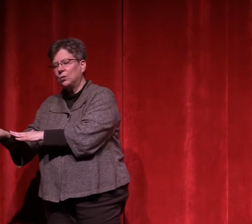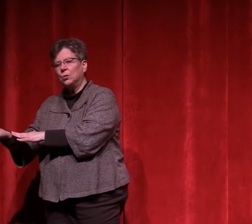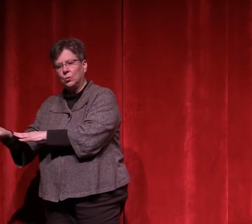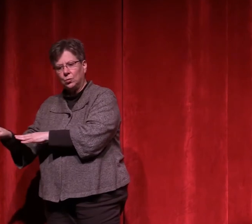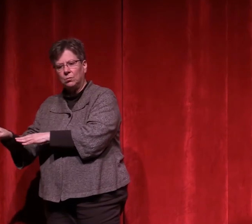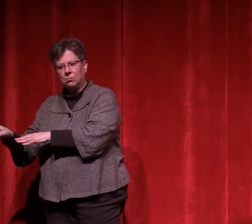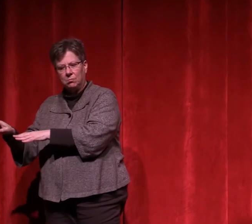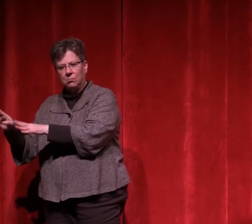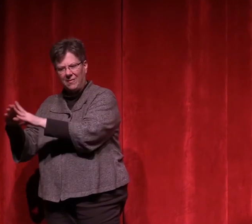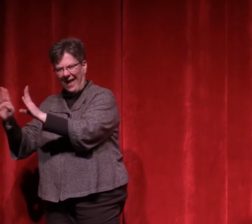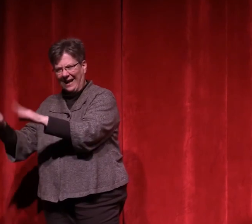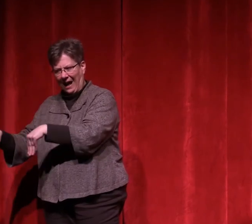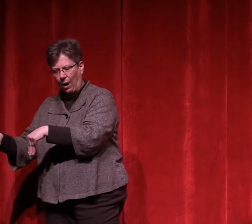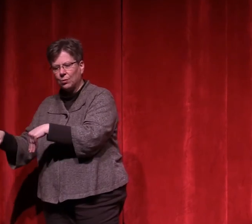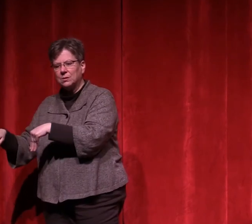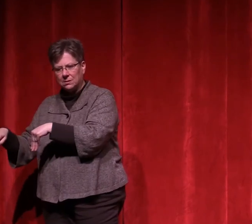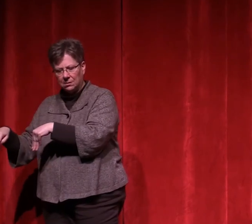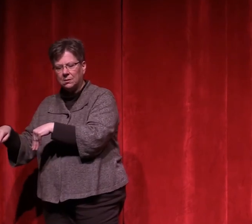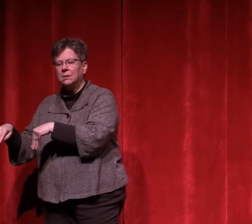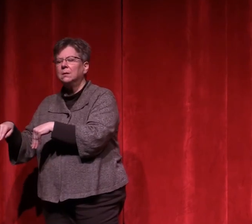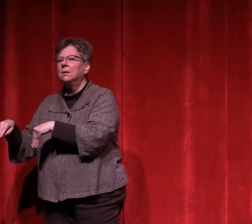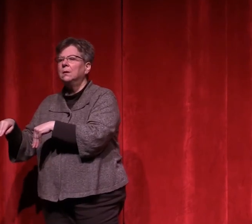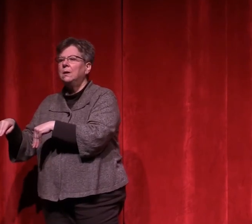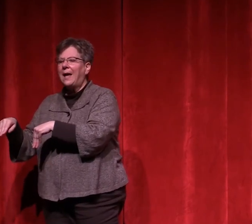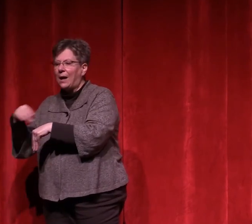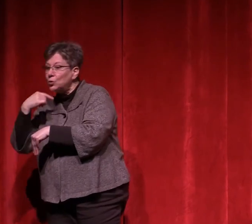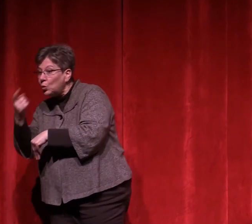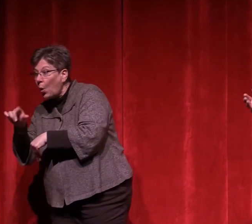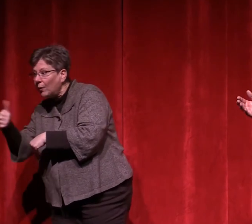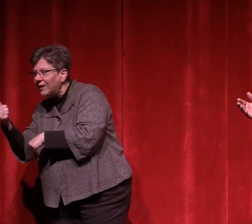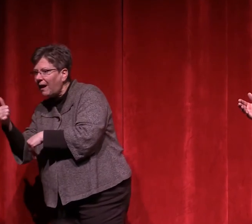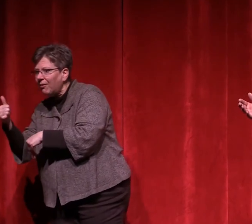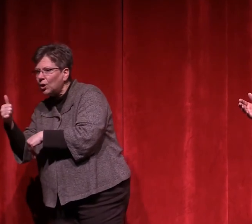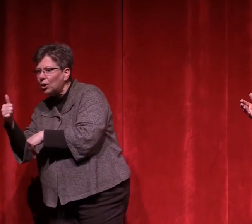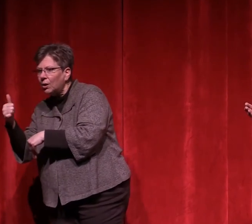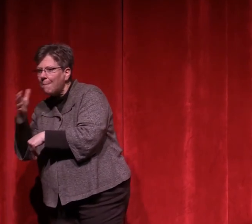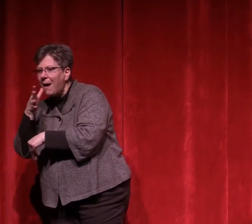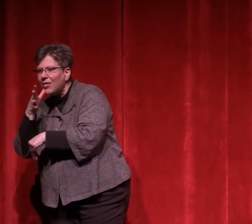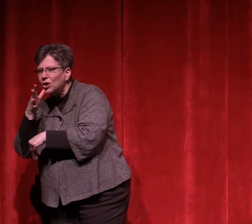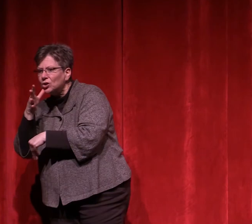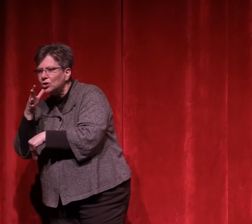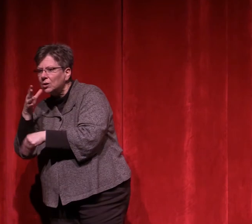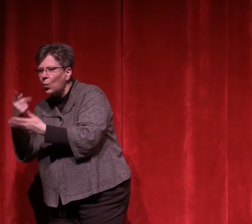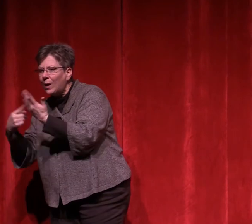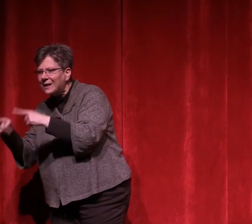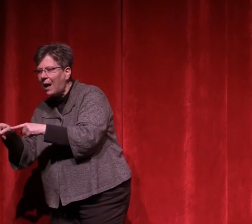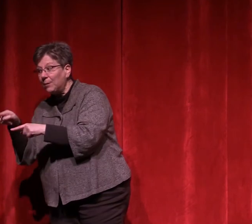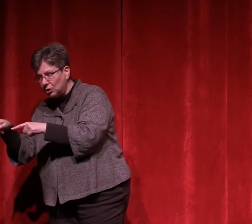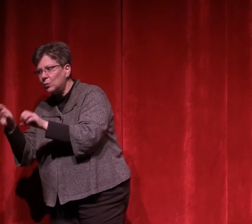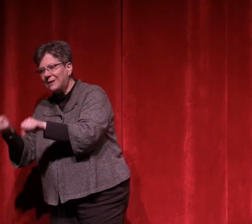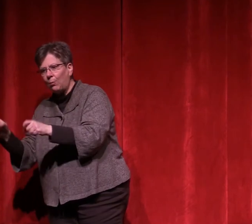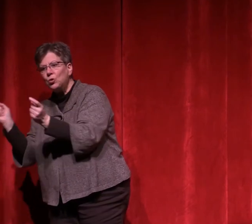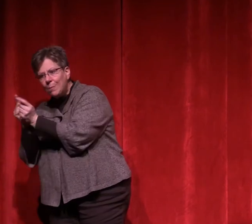say. And the word spread like wildfire what this 15-year-old had done.